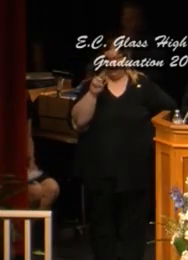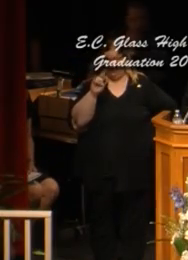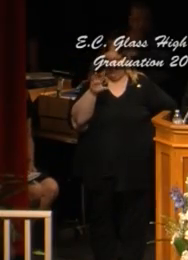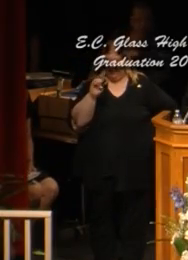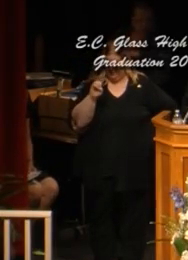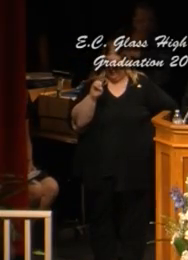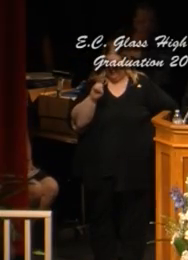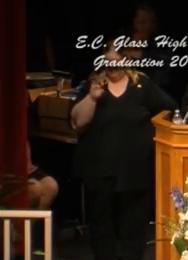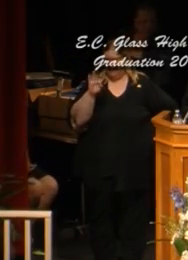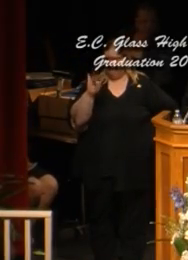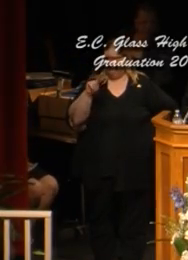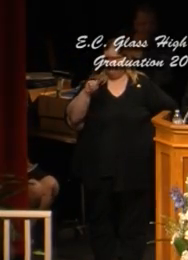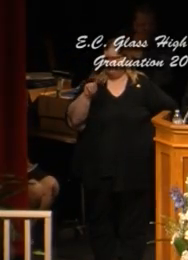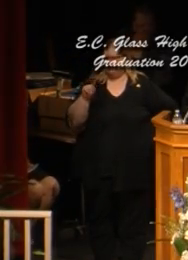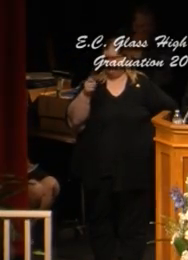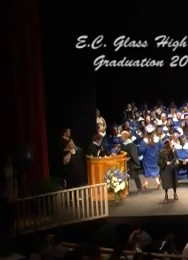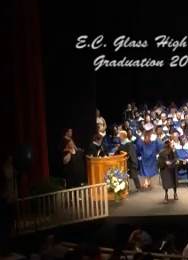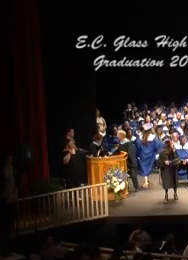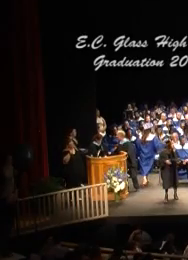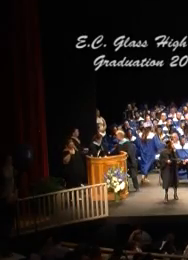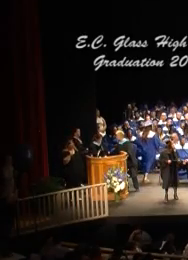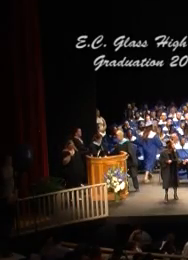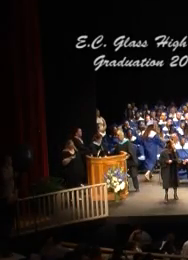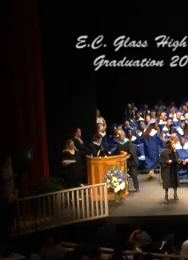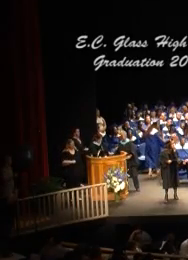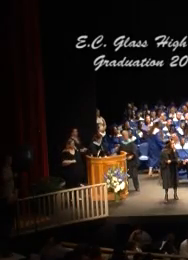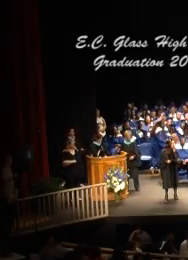Tyrese Devell Fitzgerald,